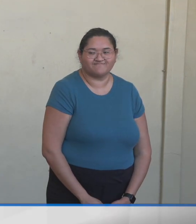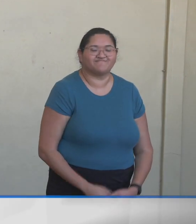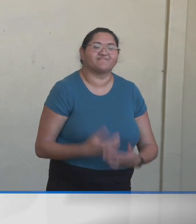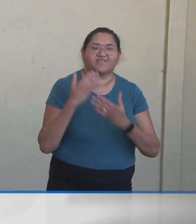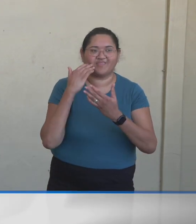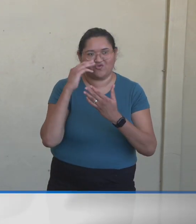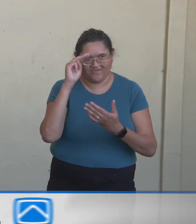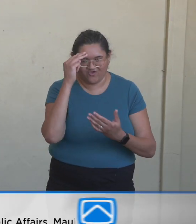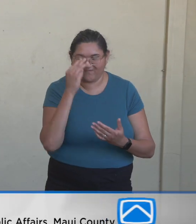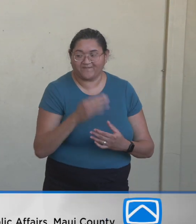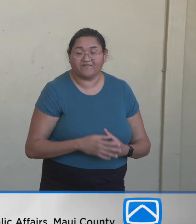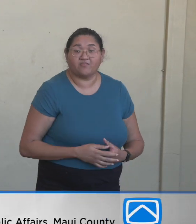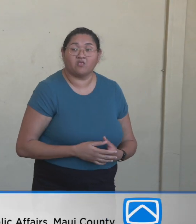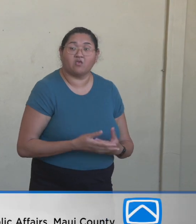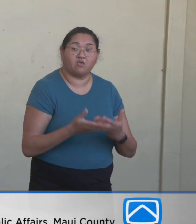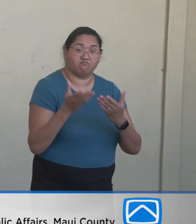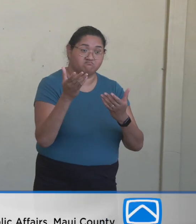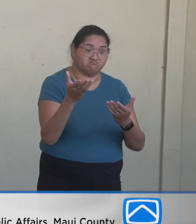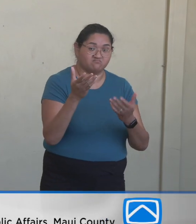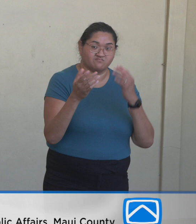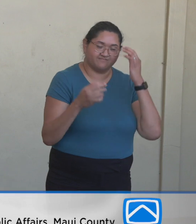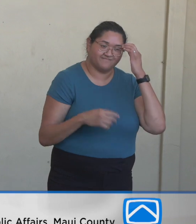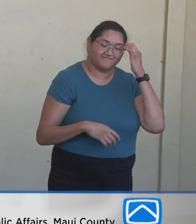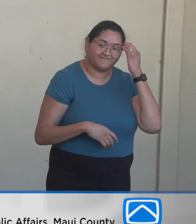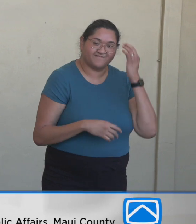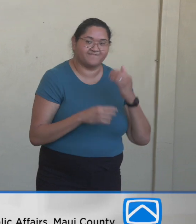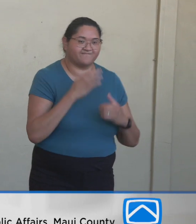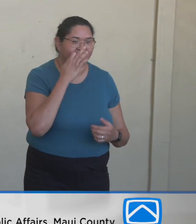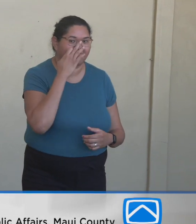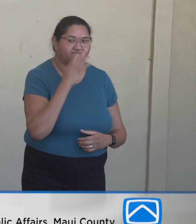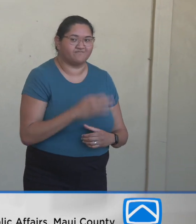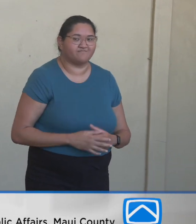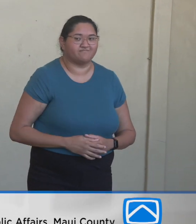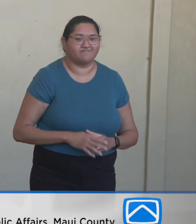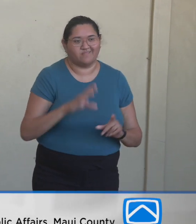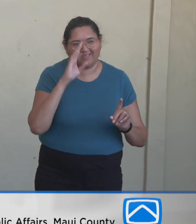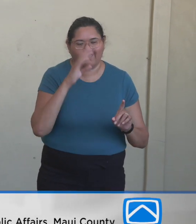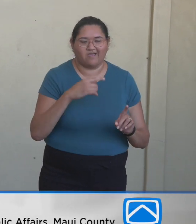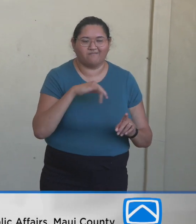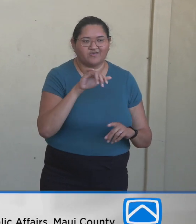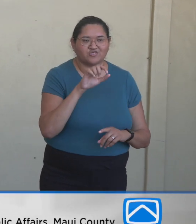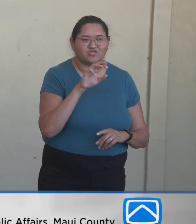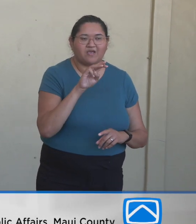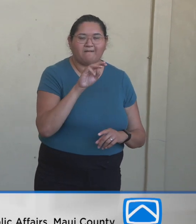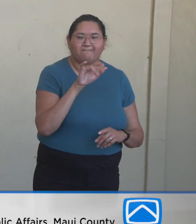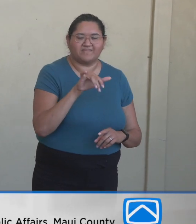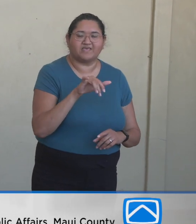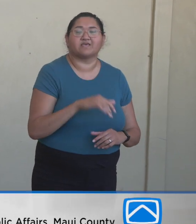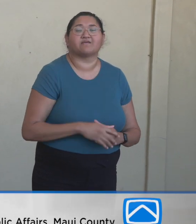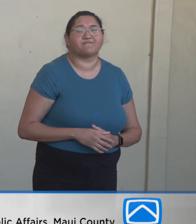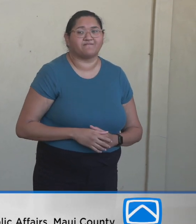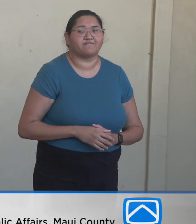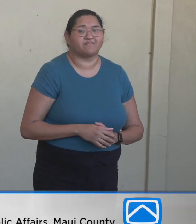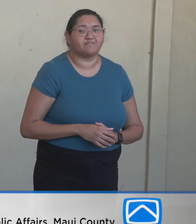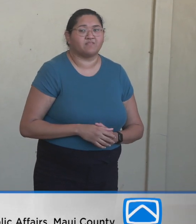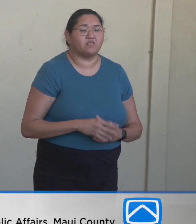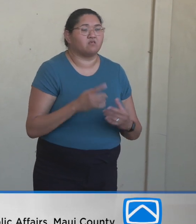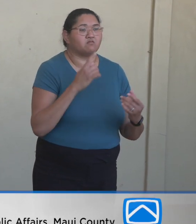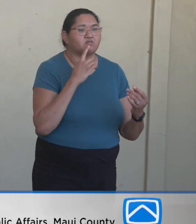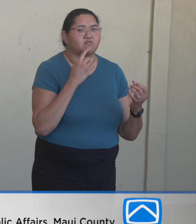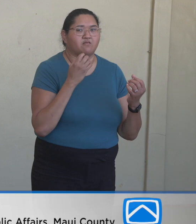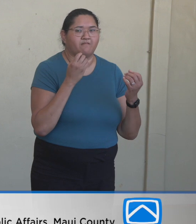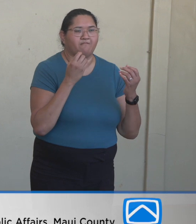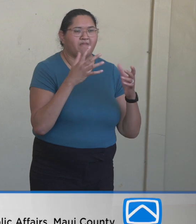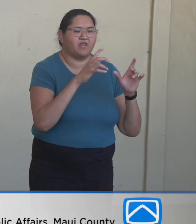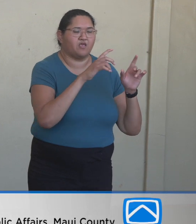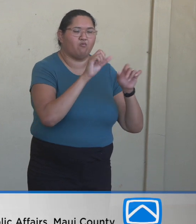Thank you, Mayor. Jeremy and then Paula. Jeremy. Hi, Jeremy Lee, PITV4. Many press outlets